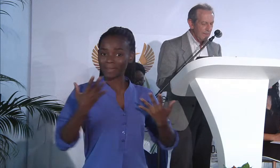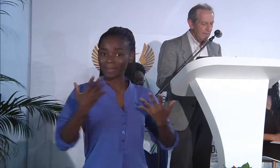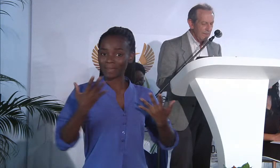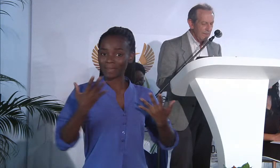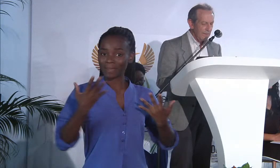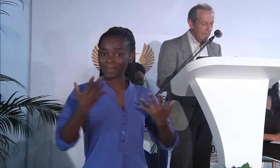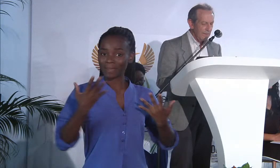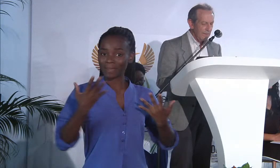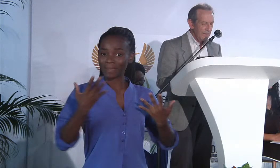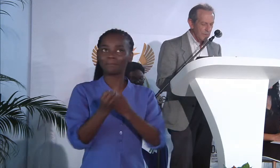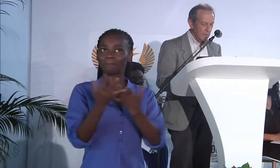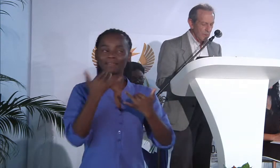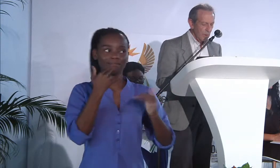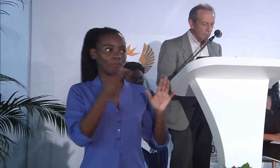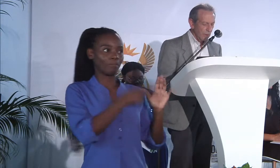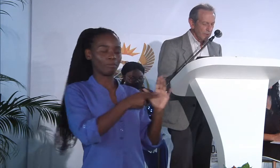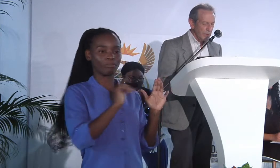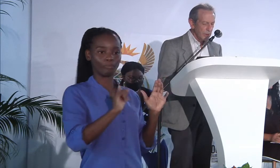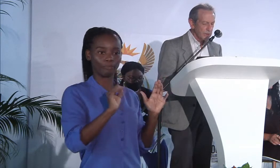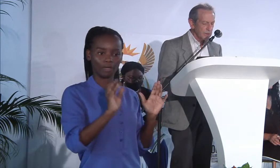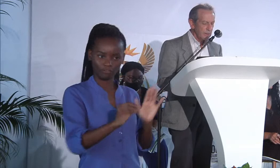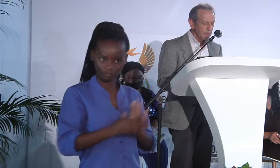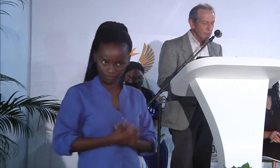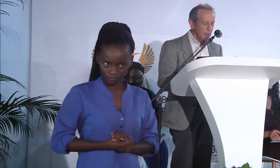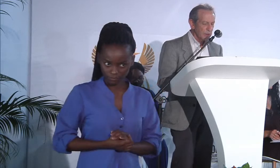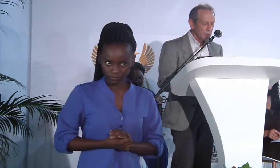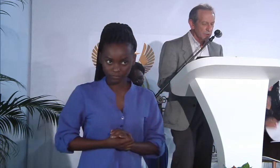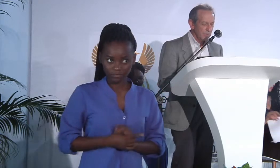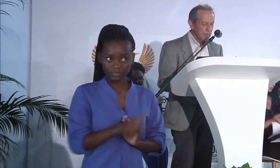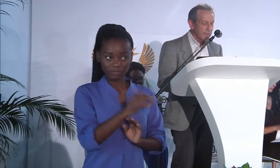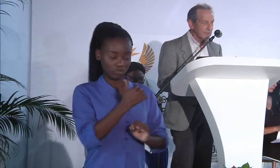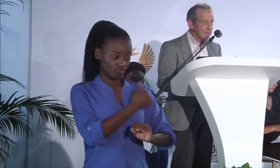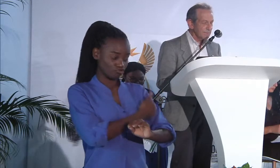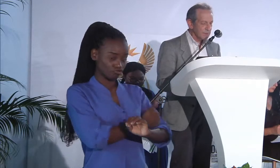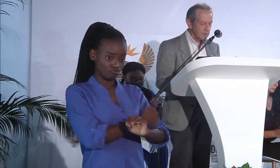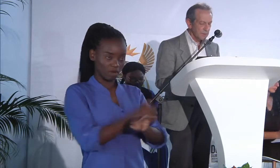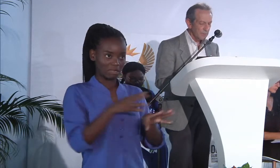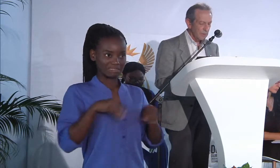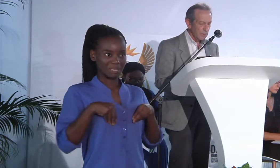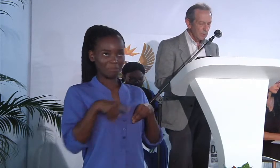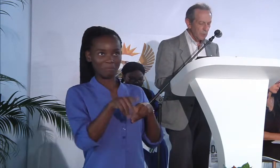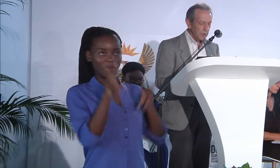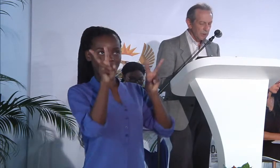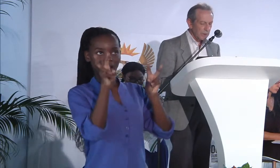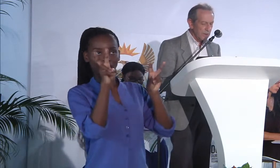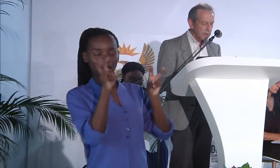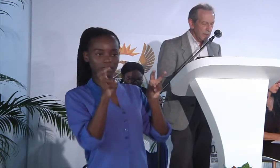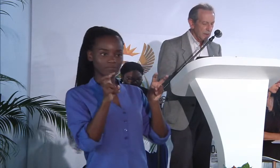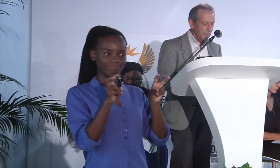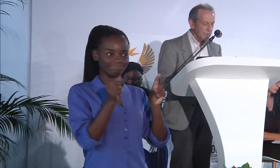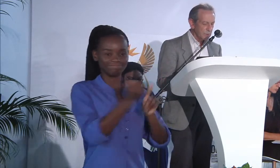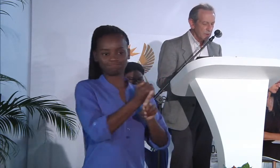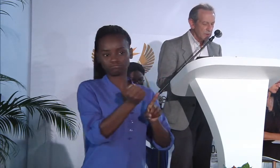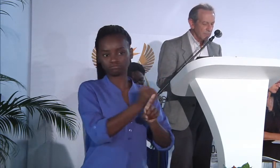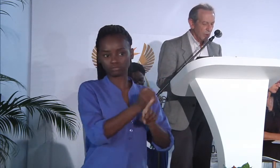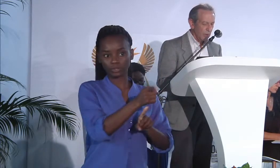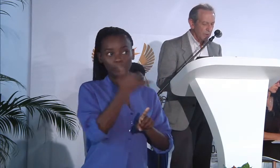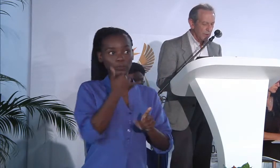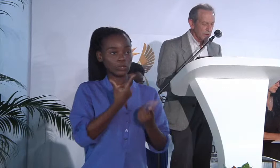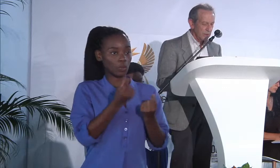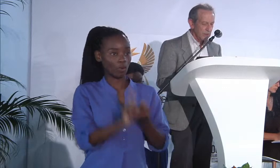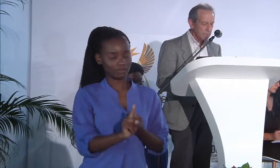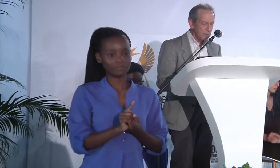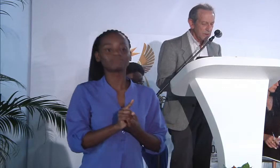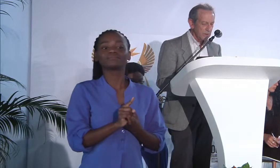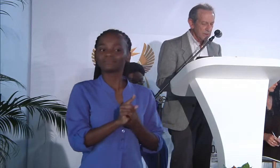blood-borne infections. Rather than just accepting drug use as a subset, we are directing our efforts to accept harm